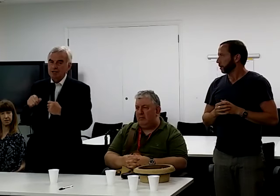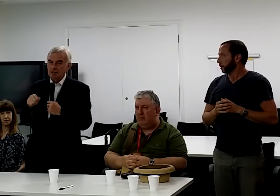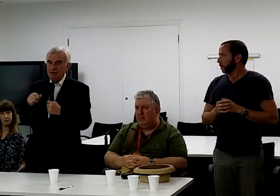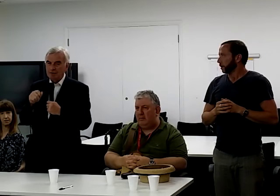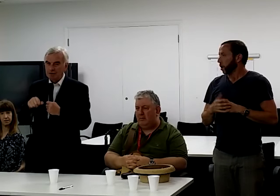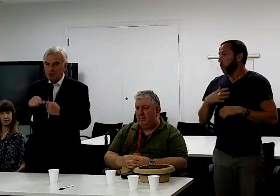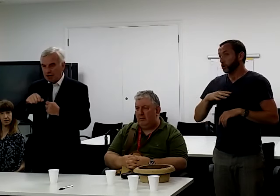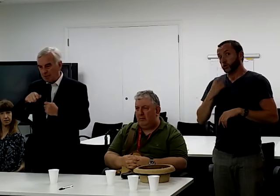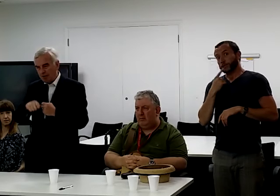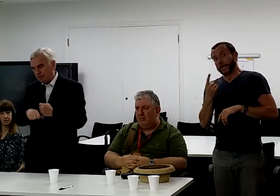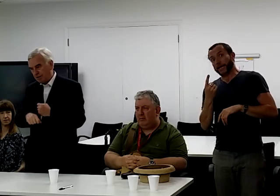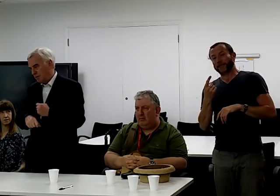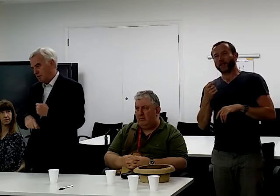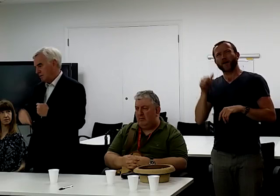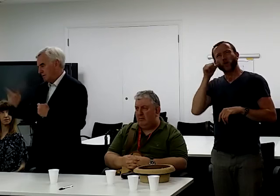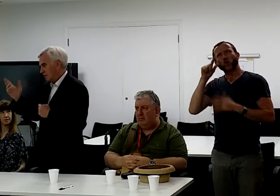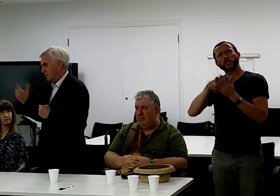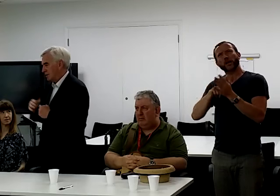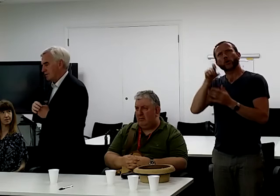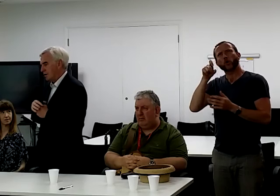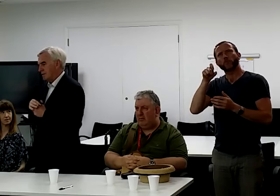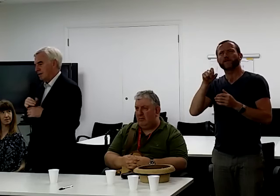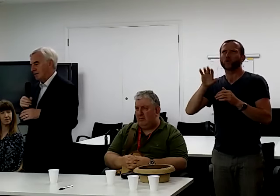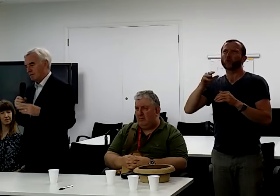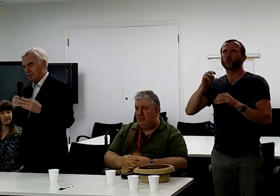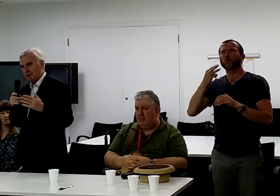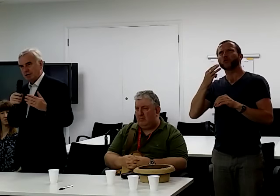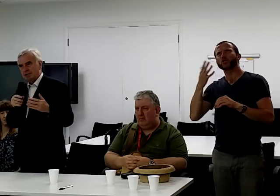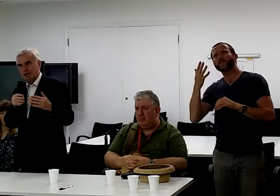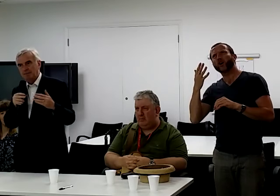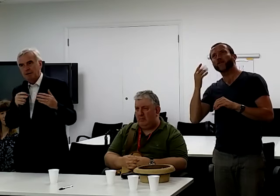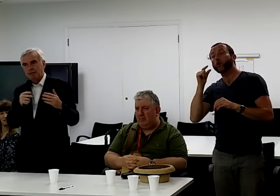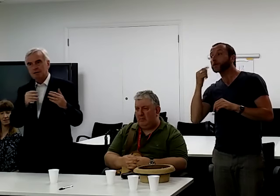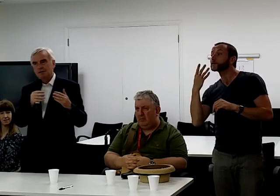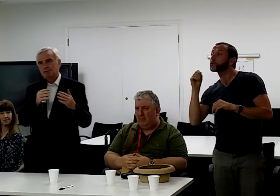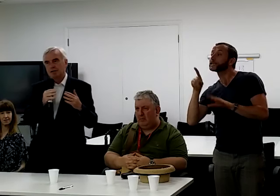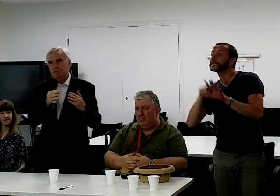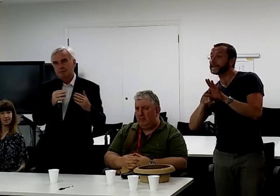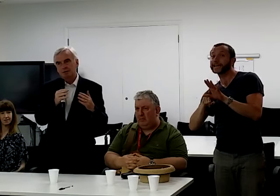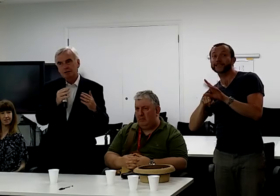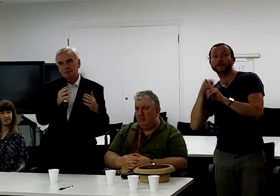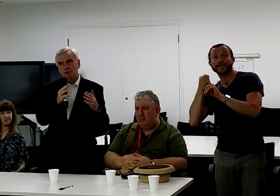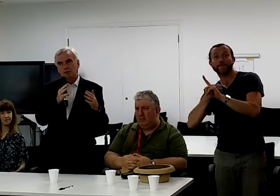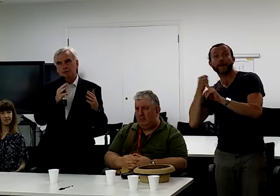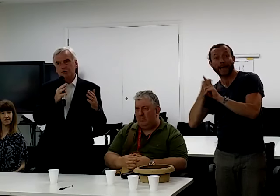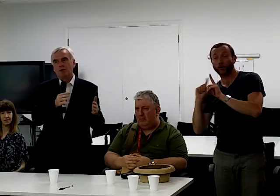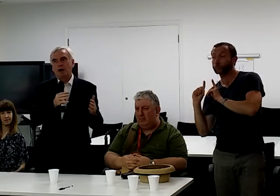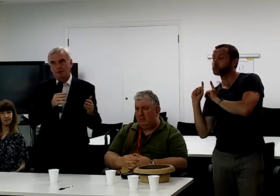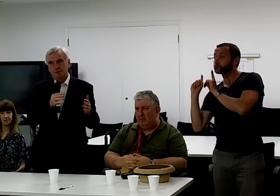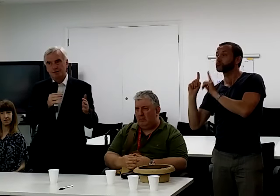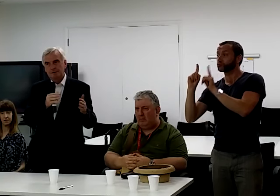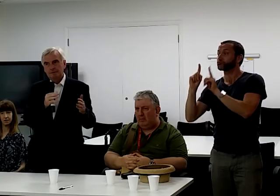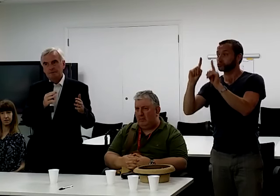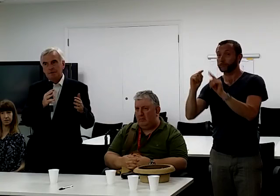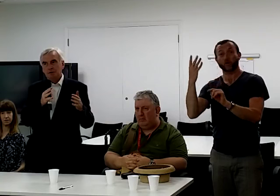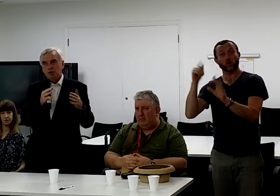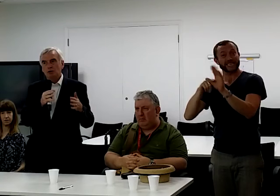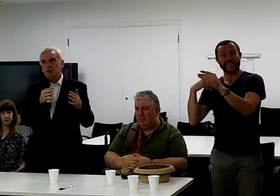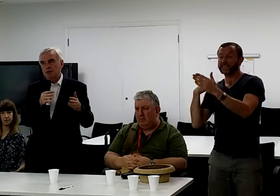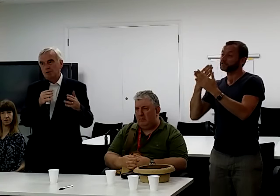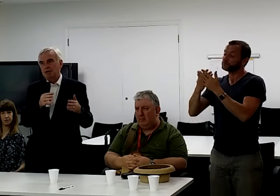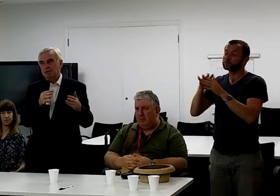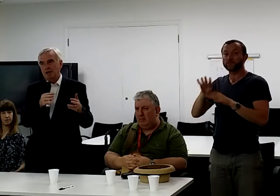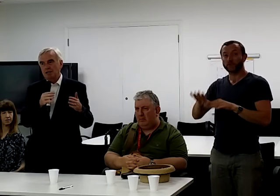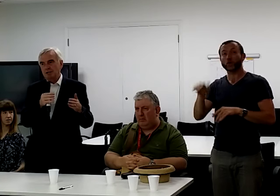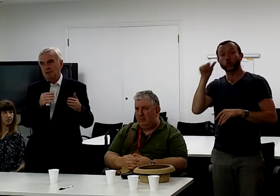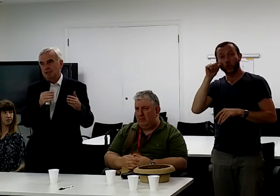Just say this, I've known Jeremy for 35, nearly 40 years, campaigned alongside him all throughout.